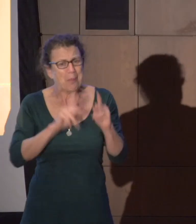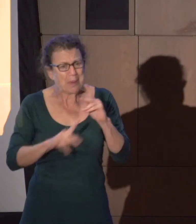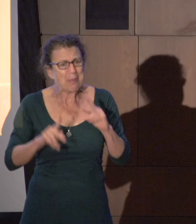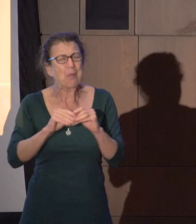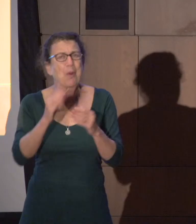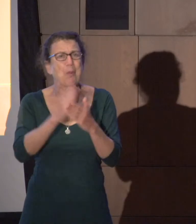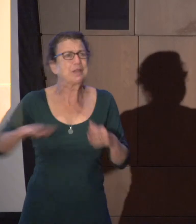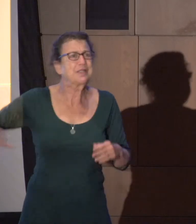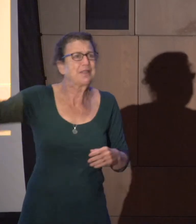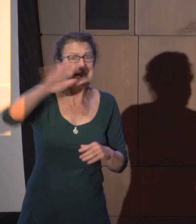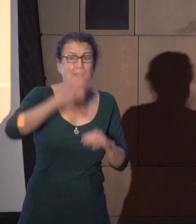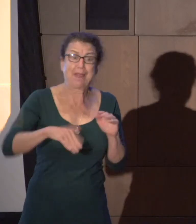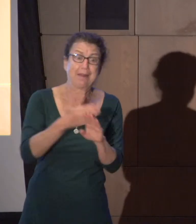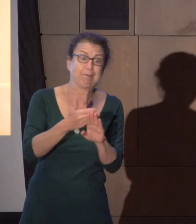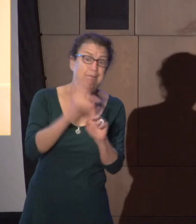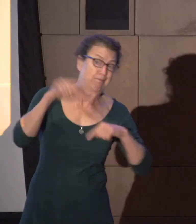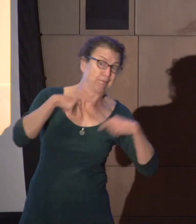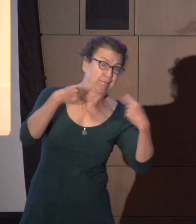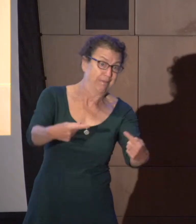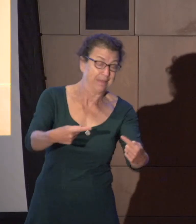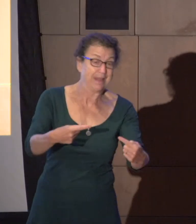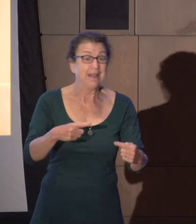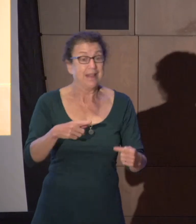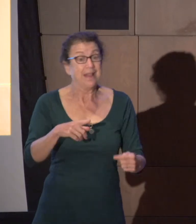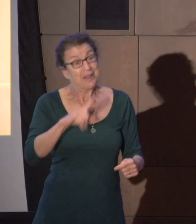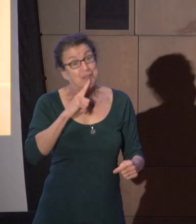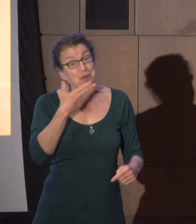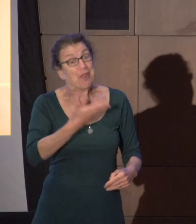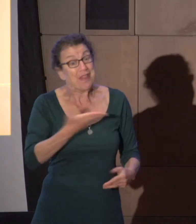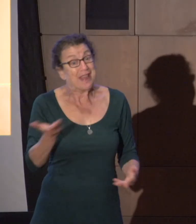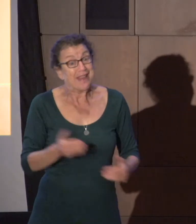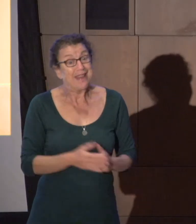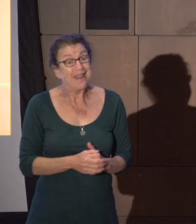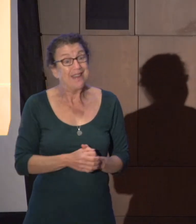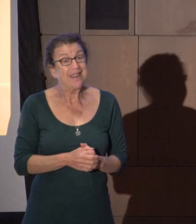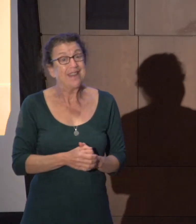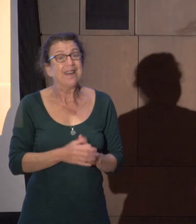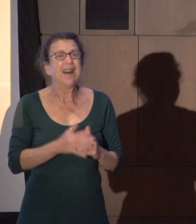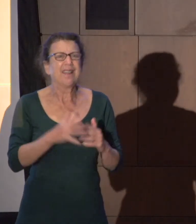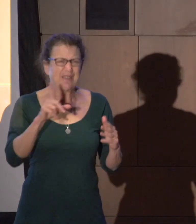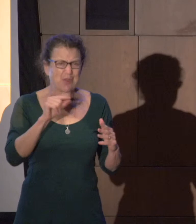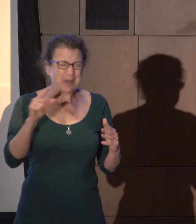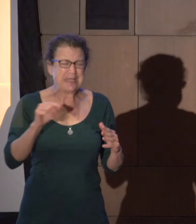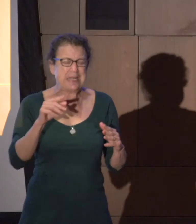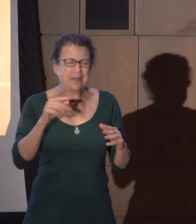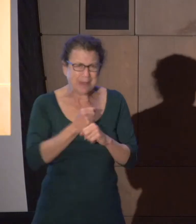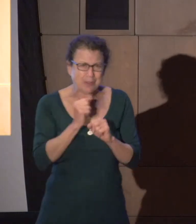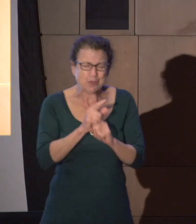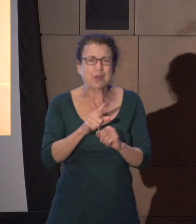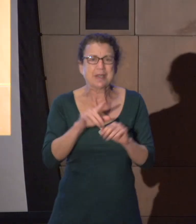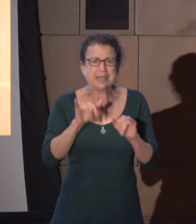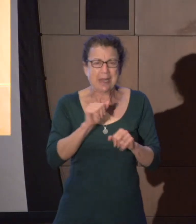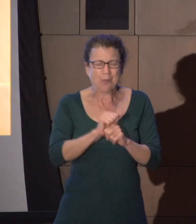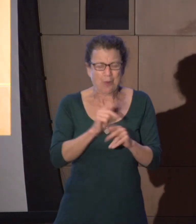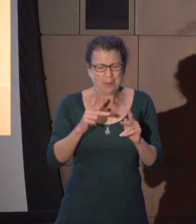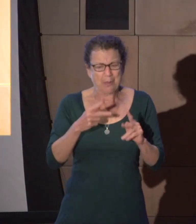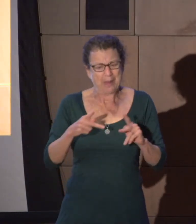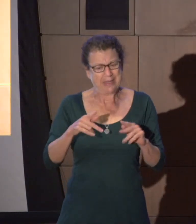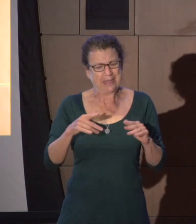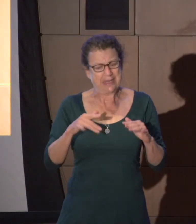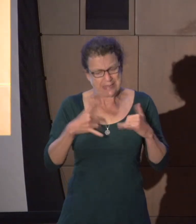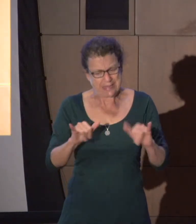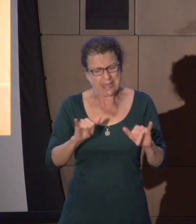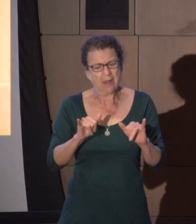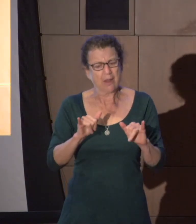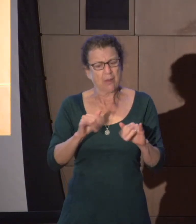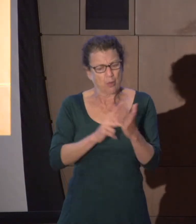parts of the state than ever before. And this is a very good thing, as much of 2020 has been working to ensure that Stay Work Play's program of work remains